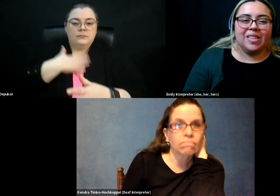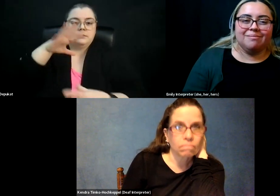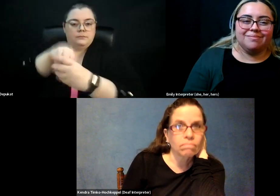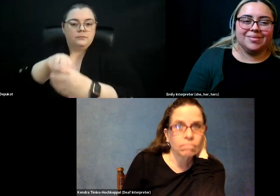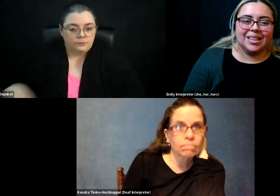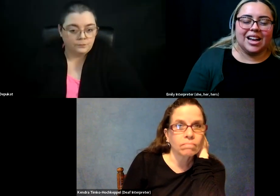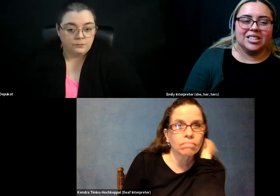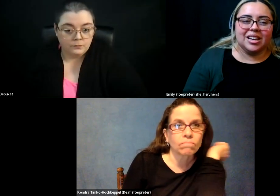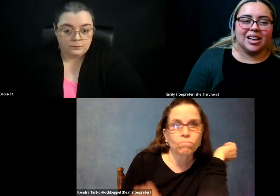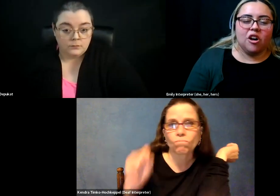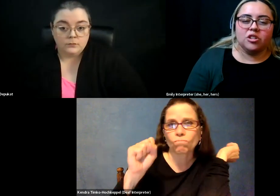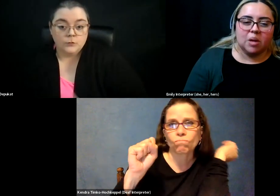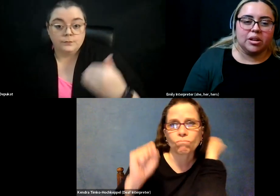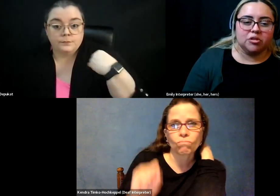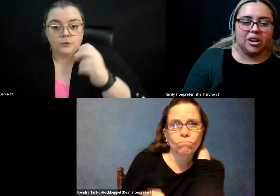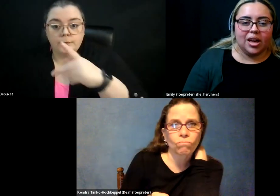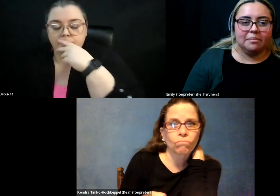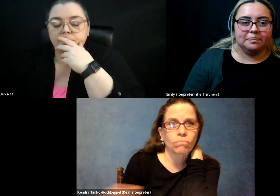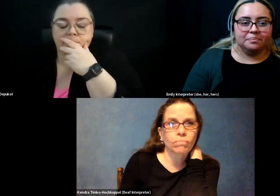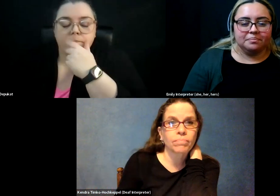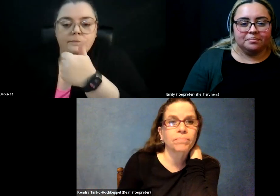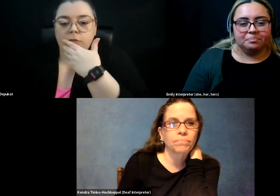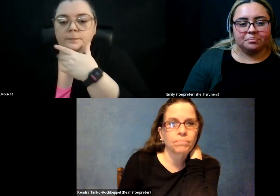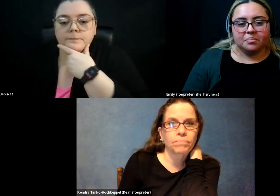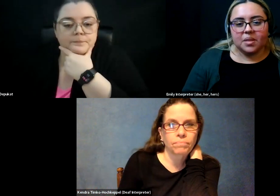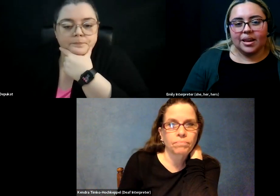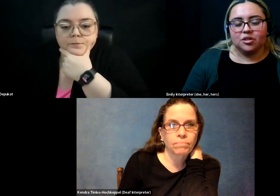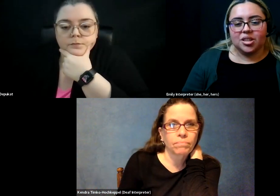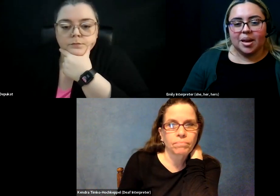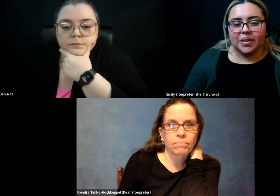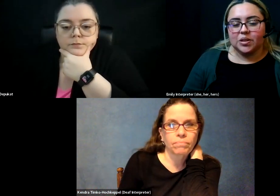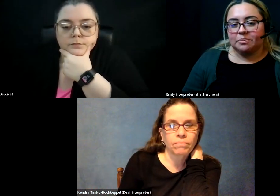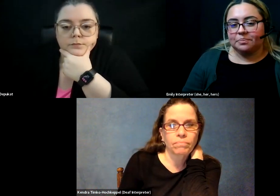feeling like, I need to get involved, just come on screen. Okay. Kendra saying, yep, sounds good.